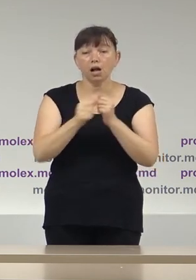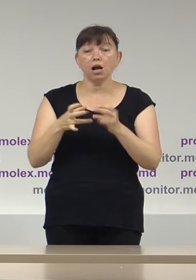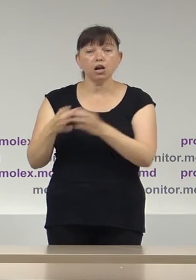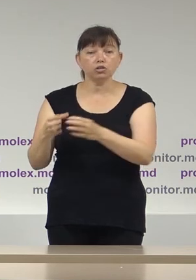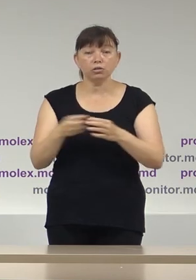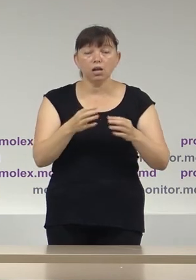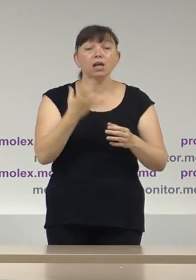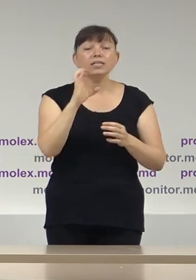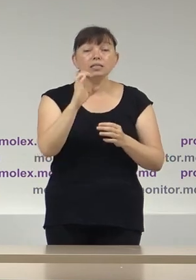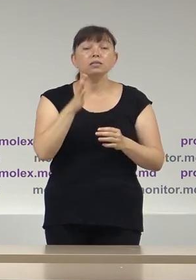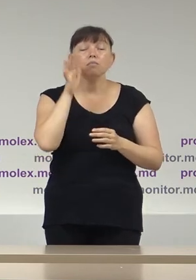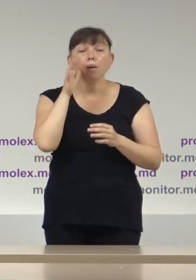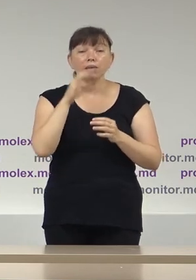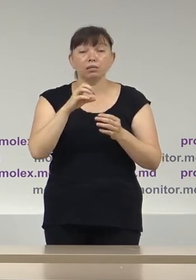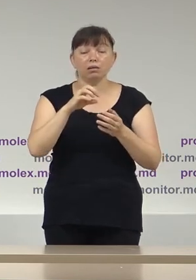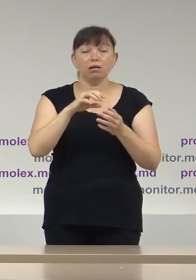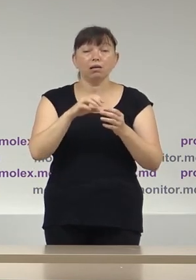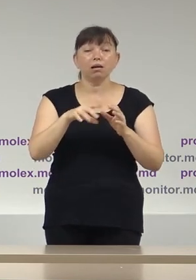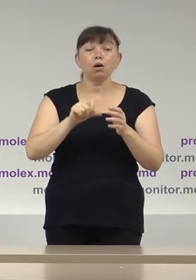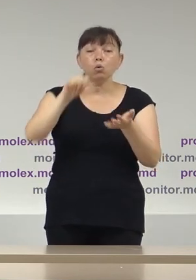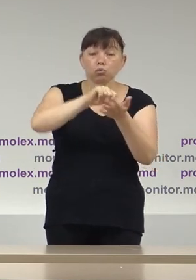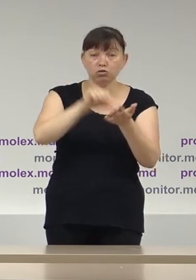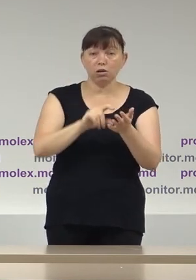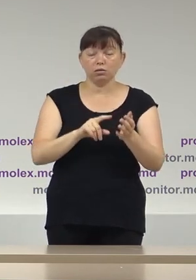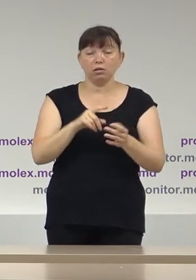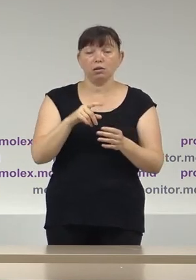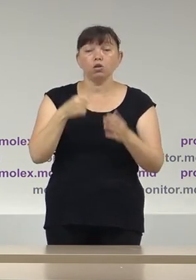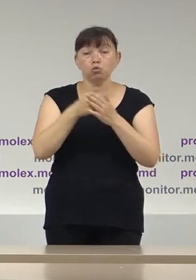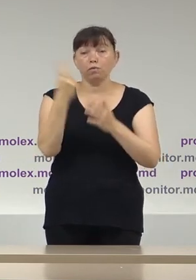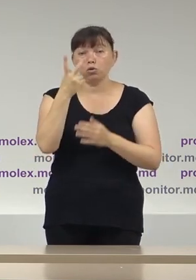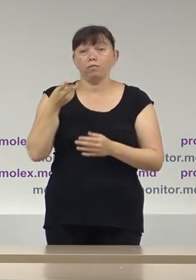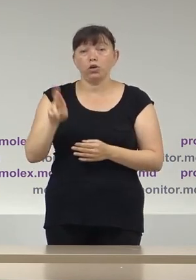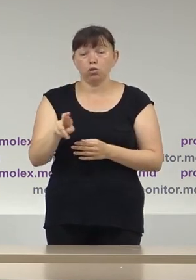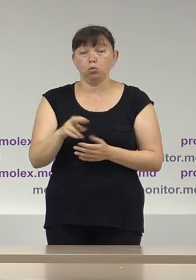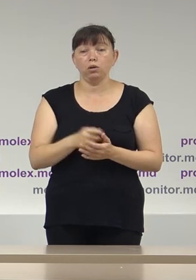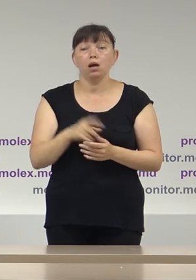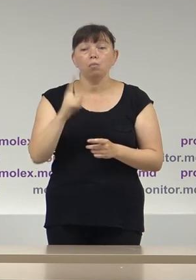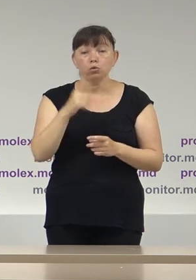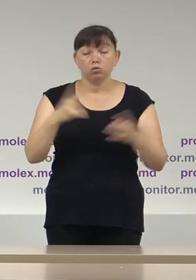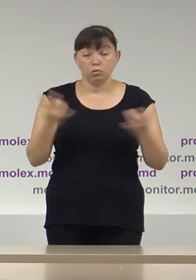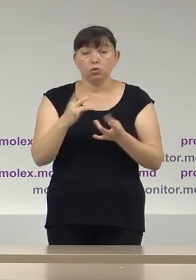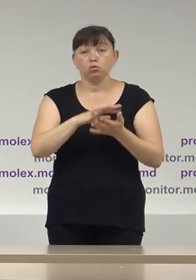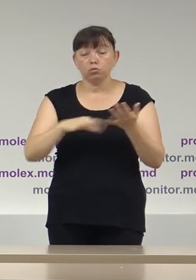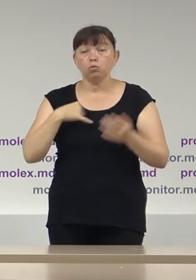were estimated for each contender from the date when it registered